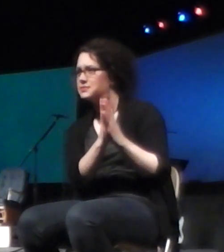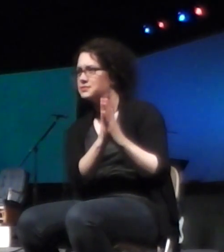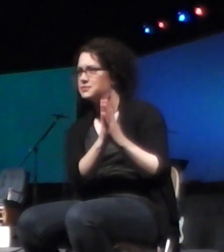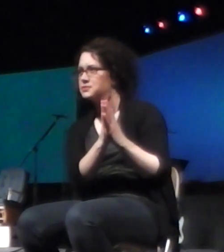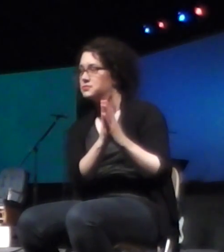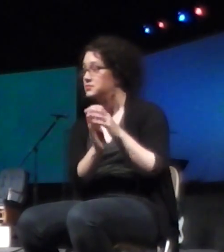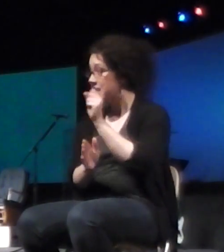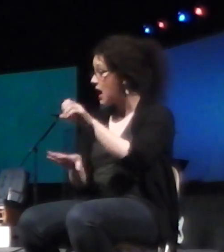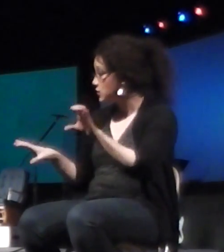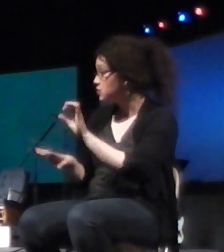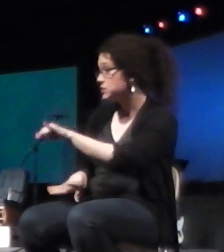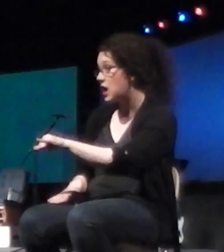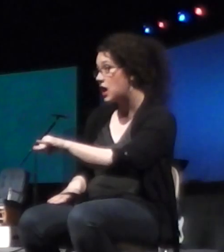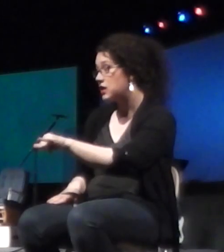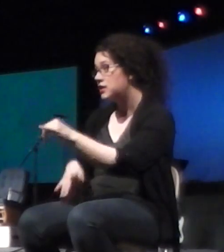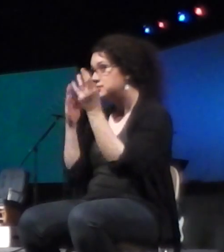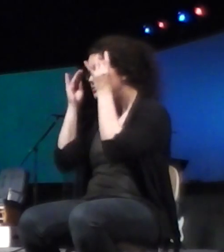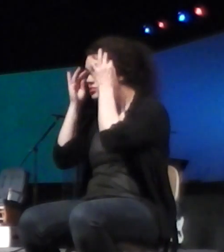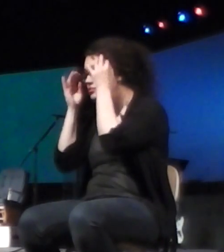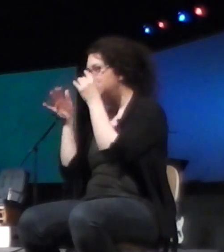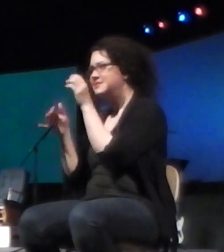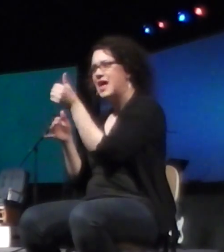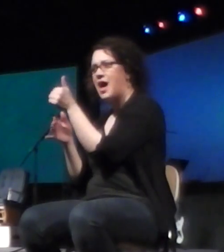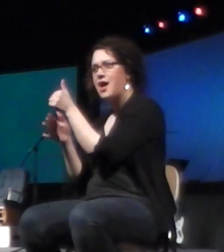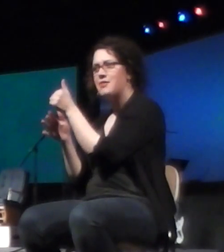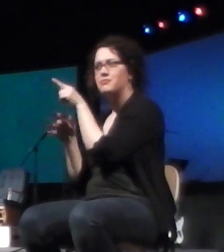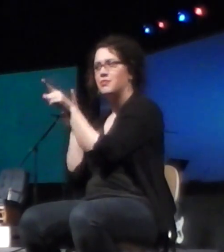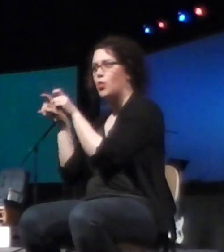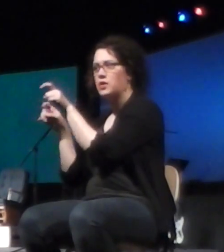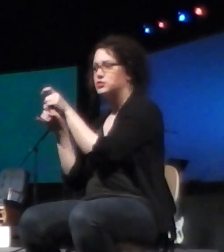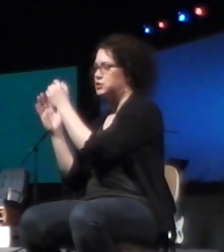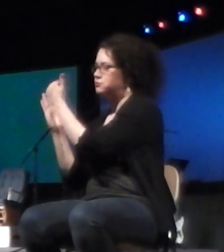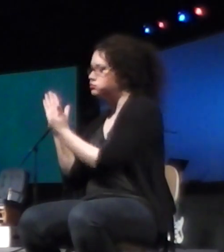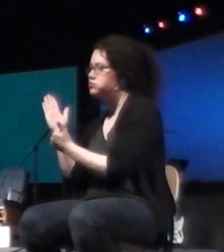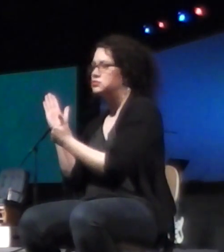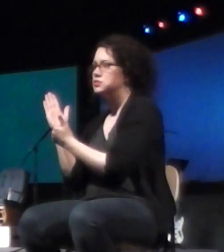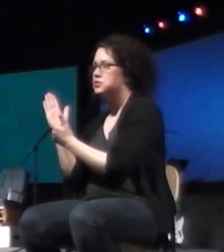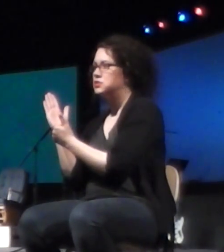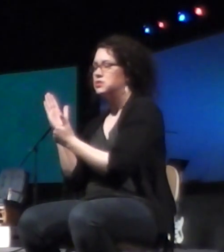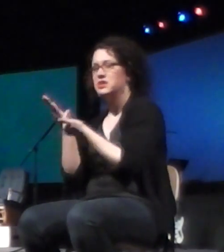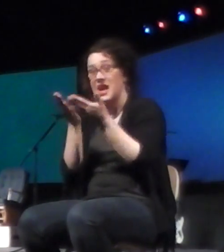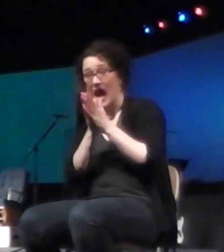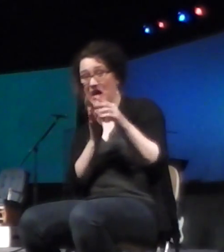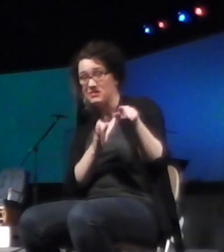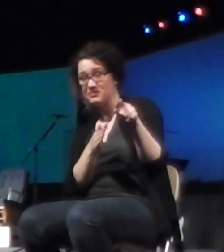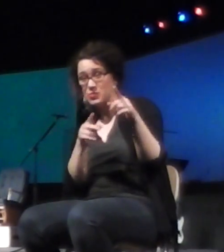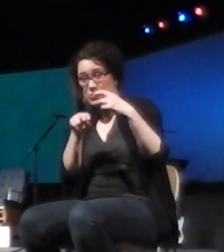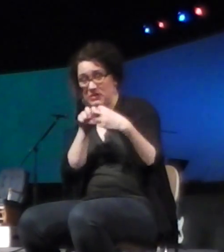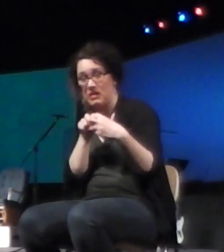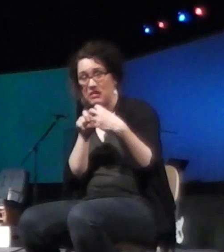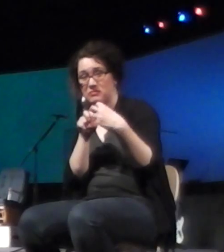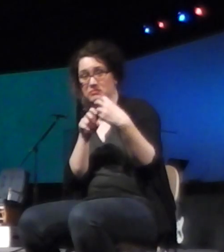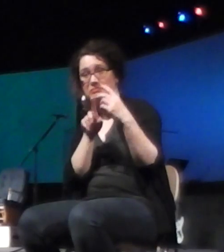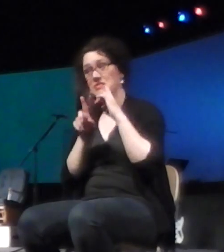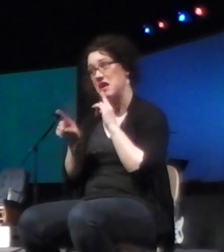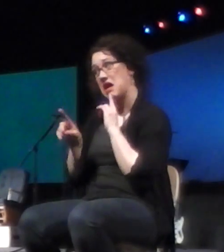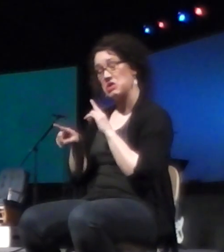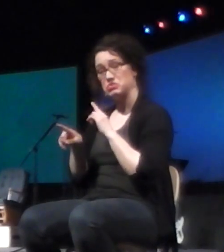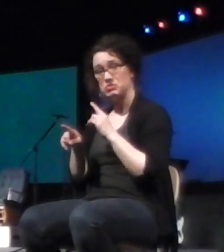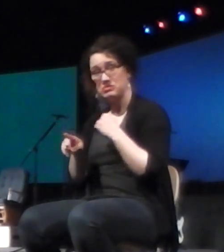ask them to mentor you. Come up with your 10 biggest questions and value their time and ask them if they'll just sit with you and answer those 10 biggest